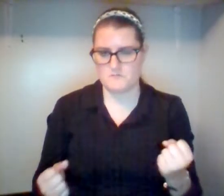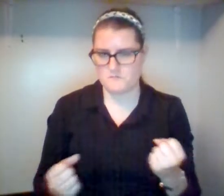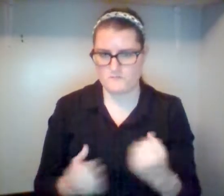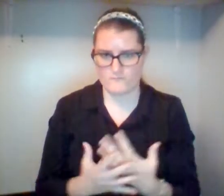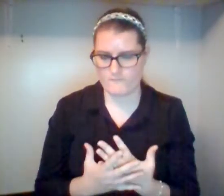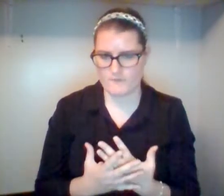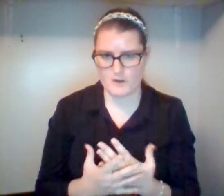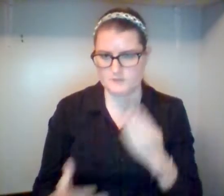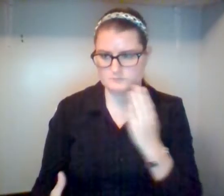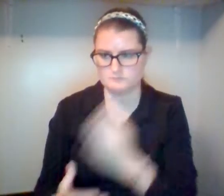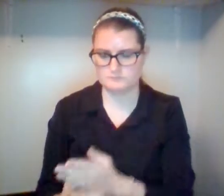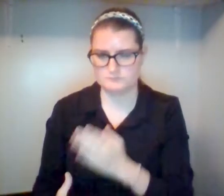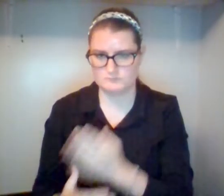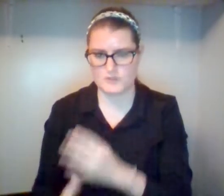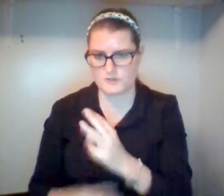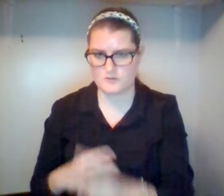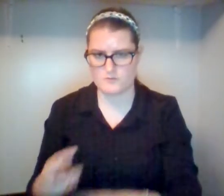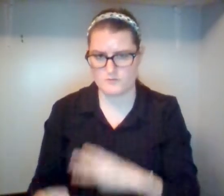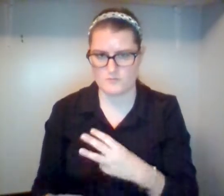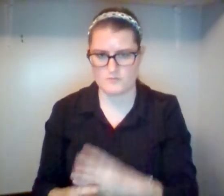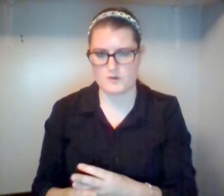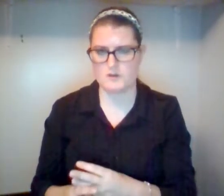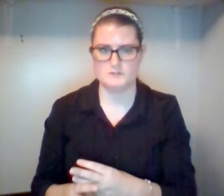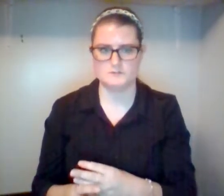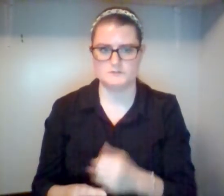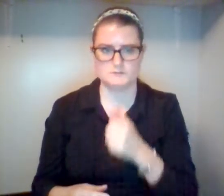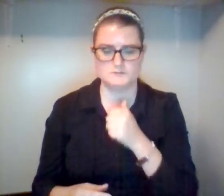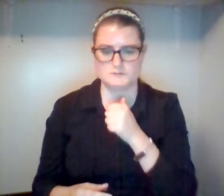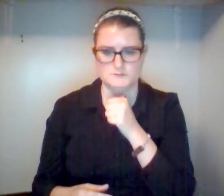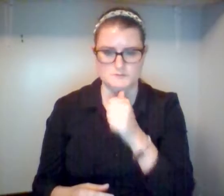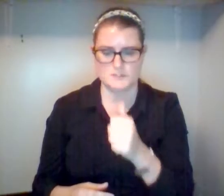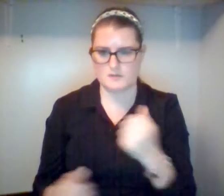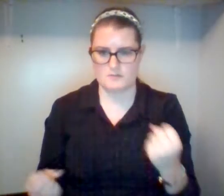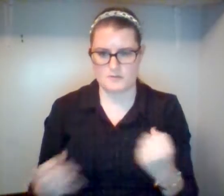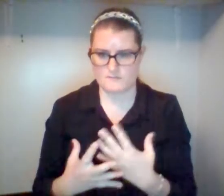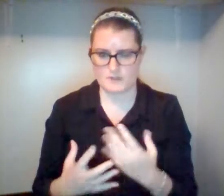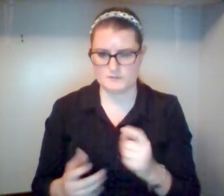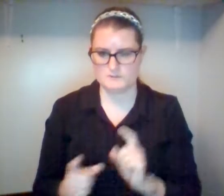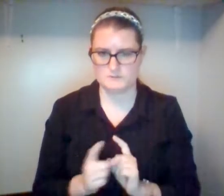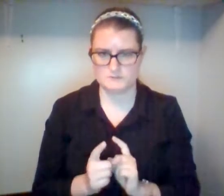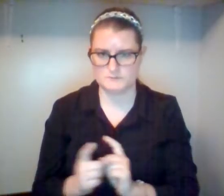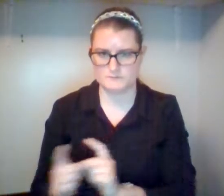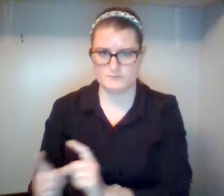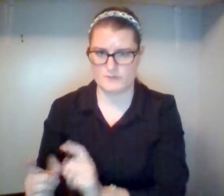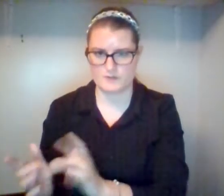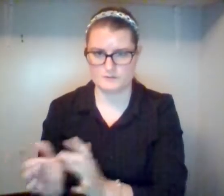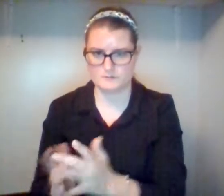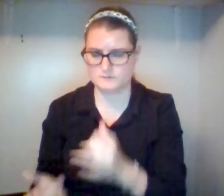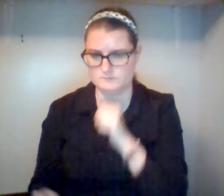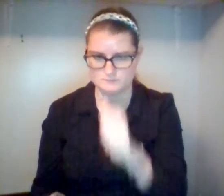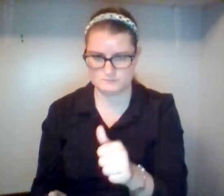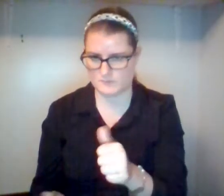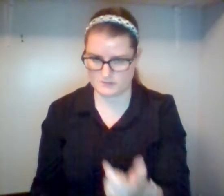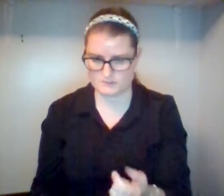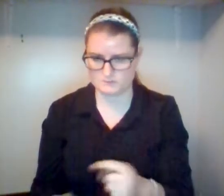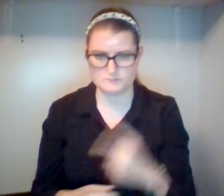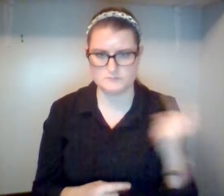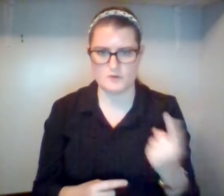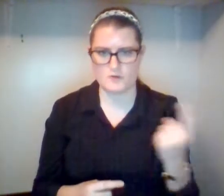offending the world when necessary. And we should put the emphasis on